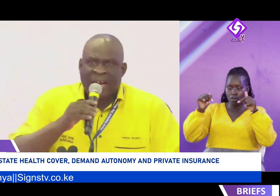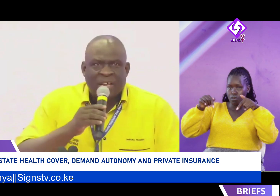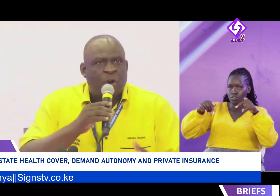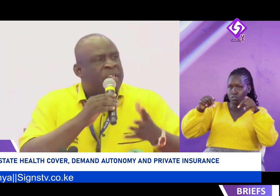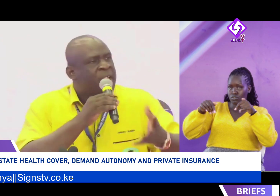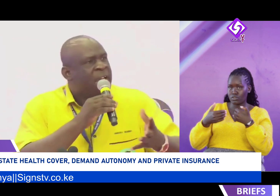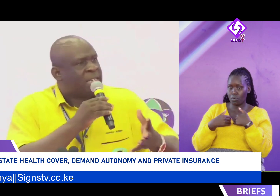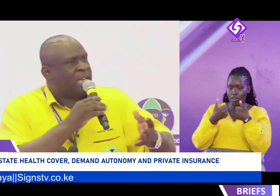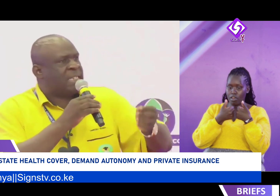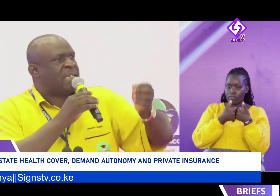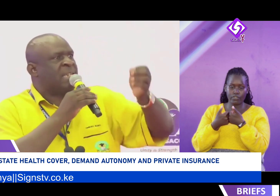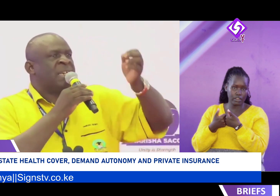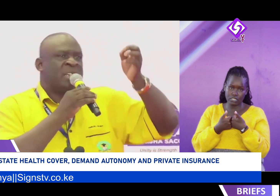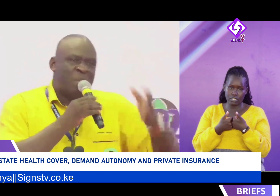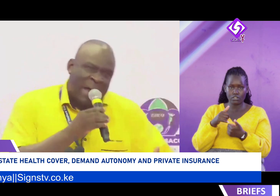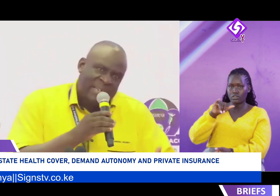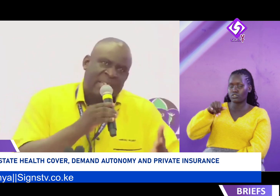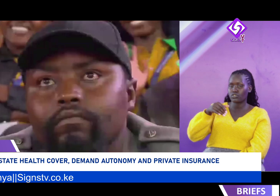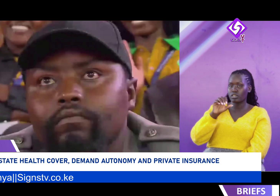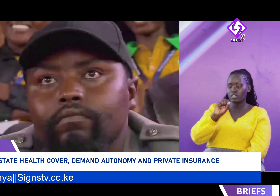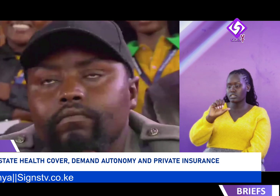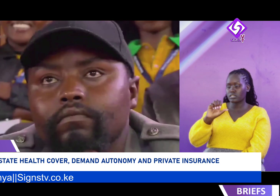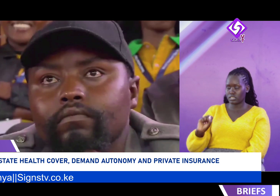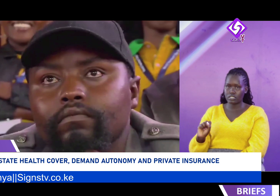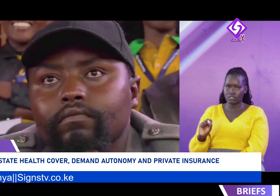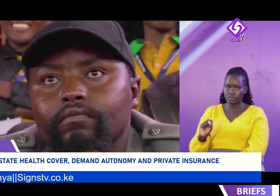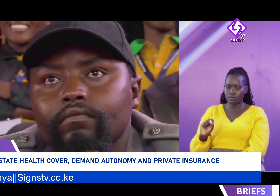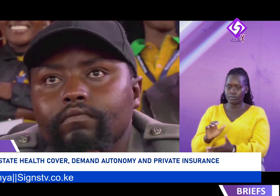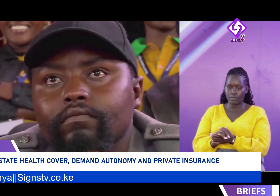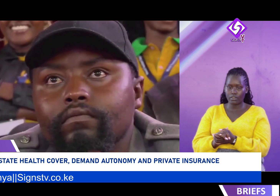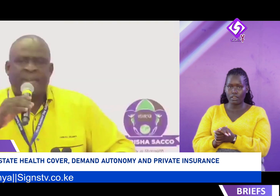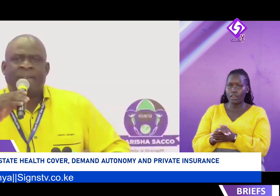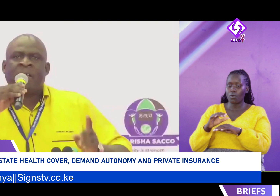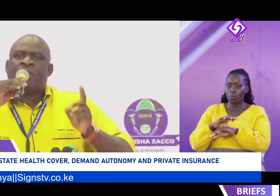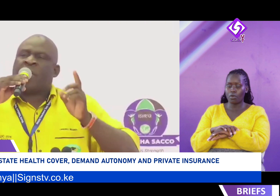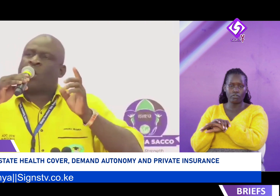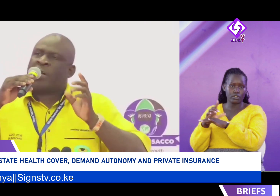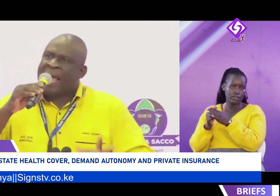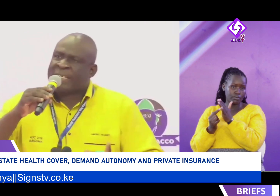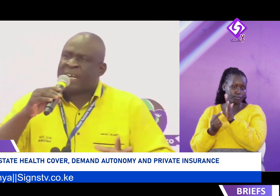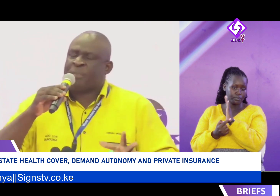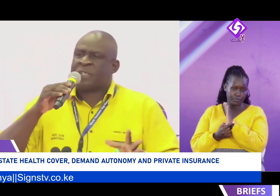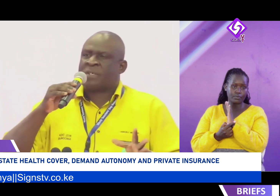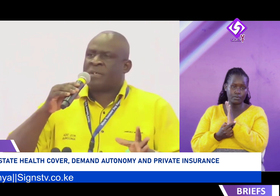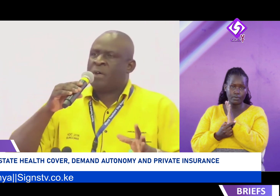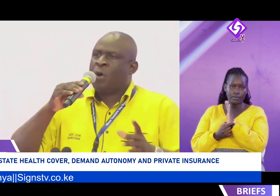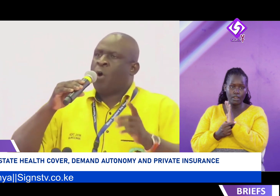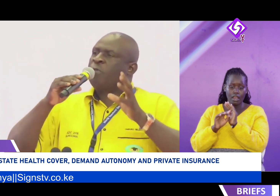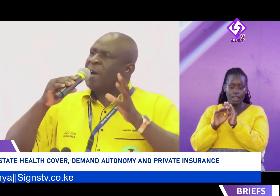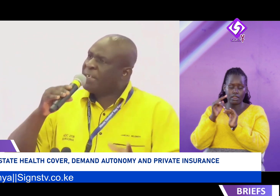challenge of the JSS demanding the autonomy. We have taken the correct steps of writing